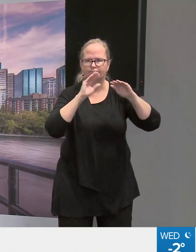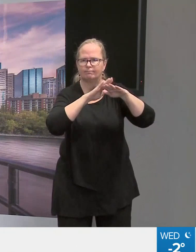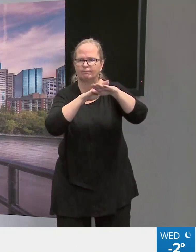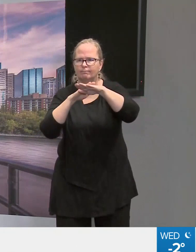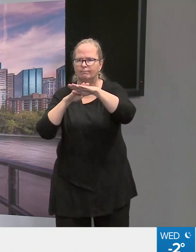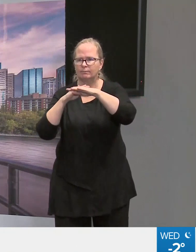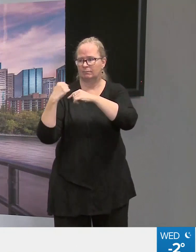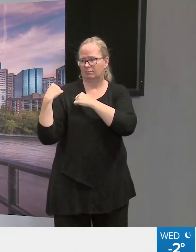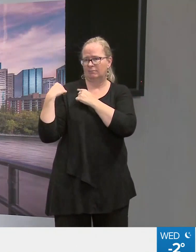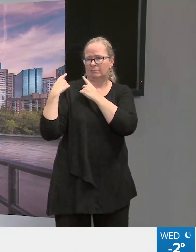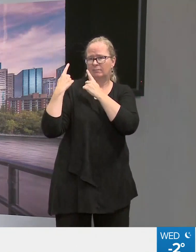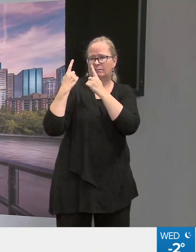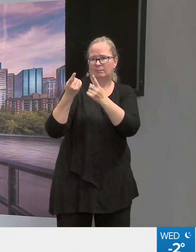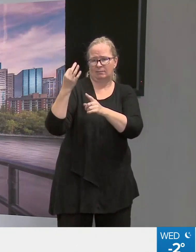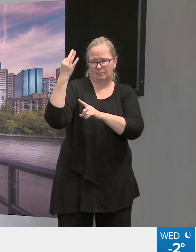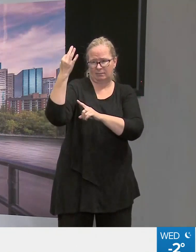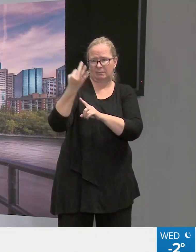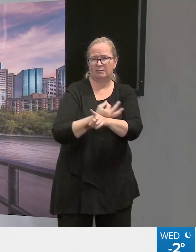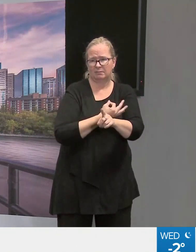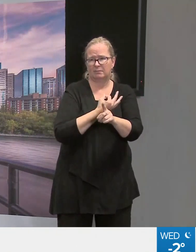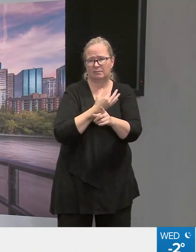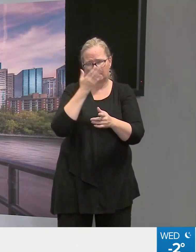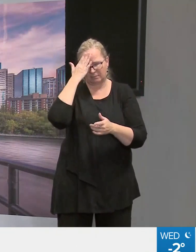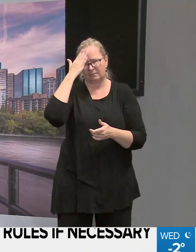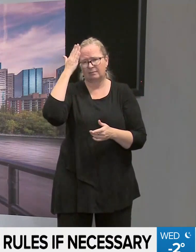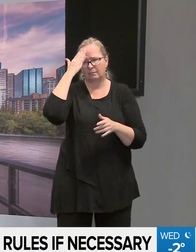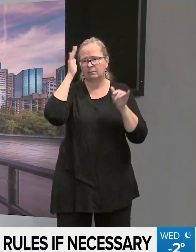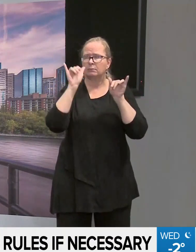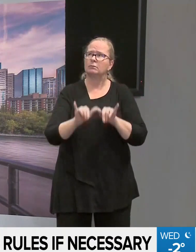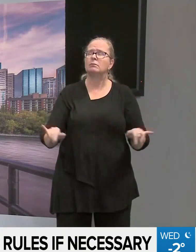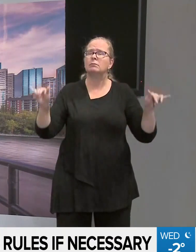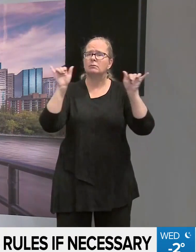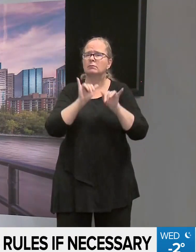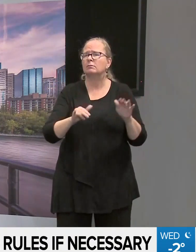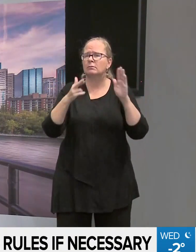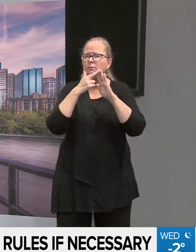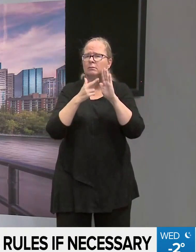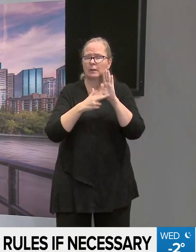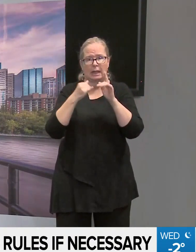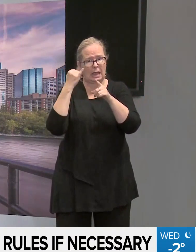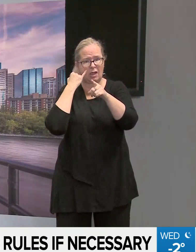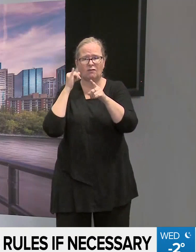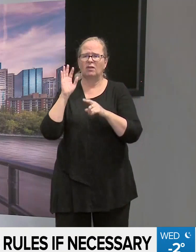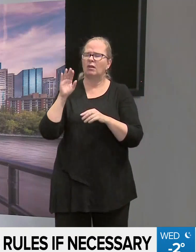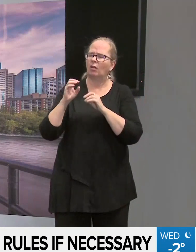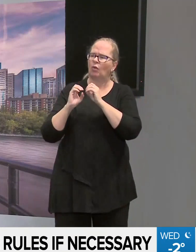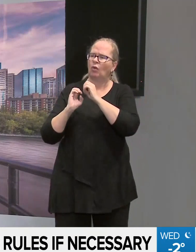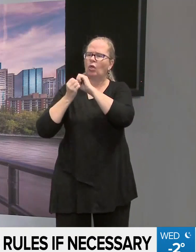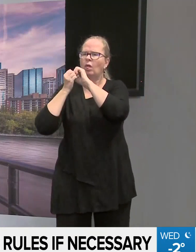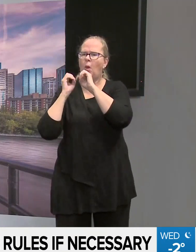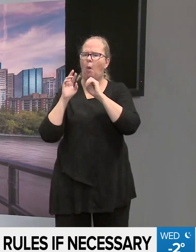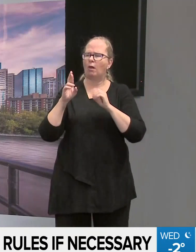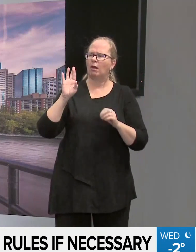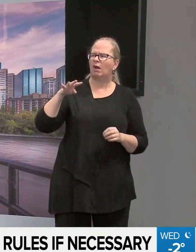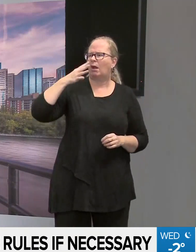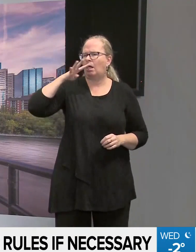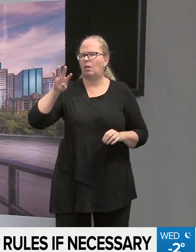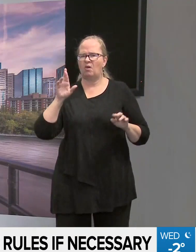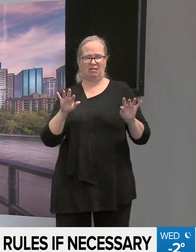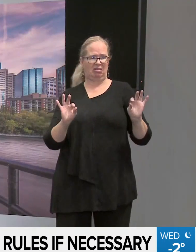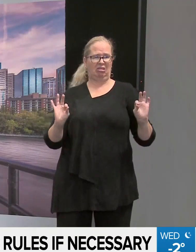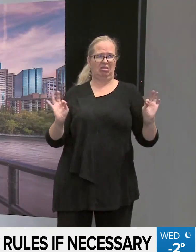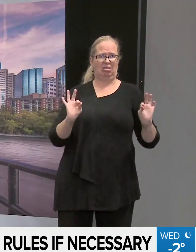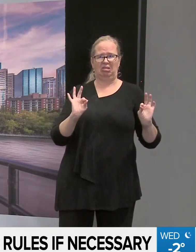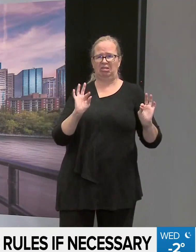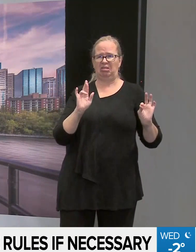months. Everybody knows what the rules are. If you're flagrantly violating the rules, if you're putting people at risk, you can expect to get a ticket. And no, I don't have